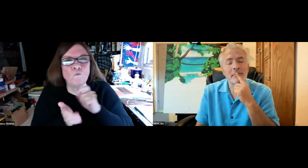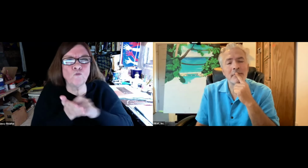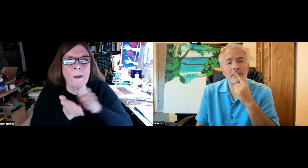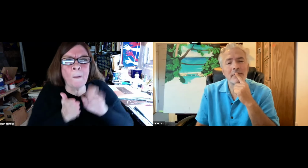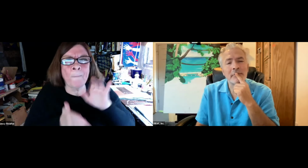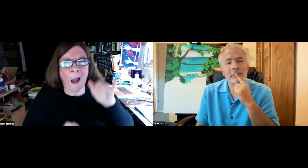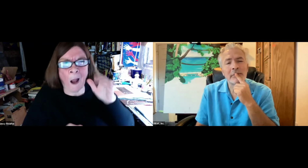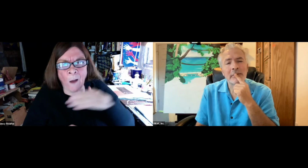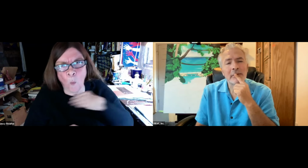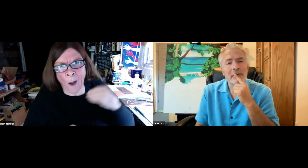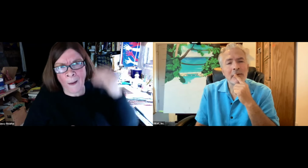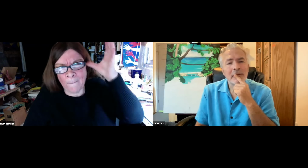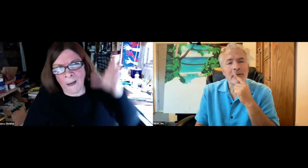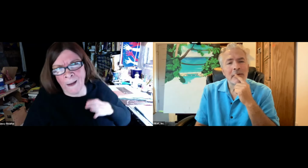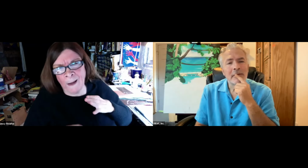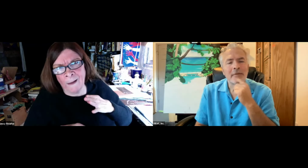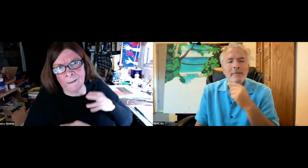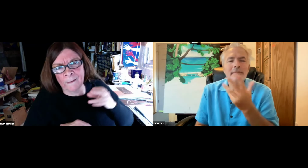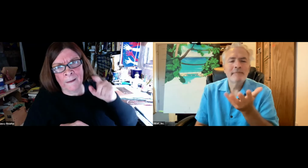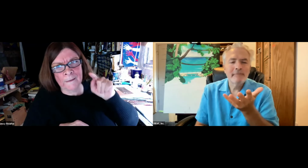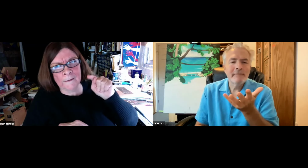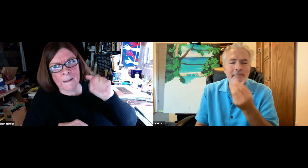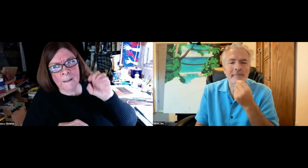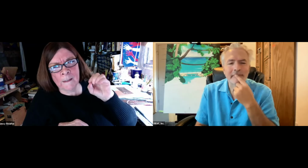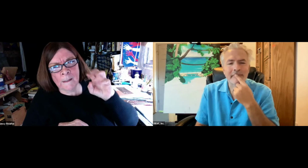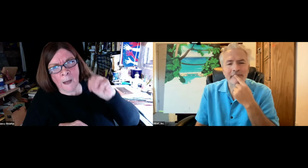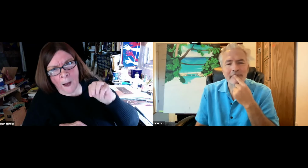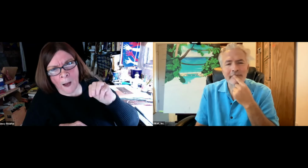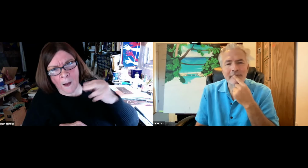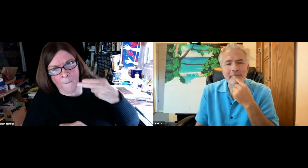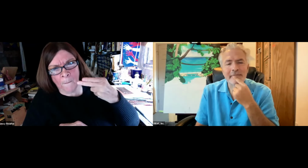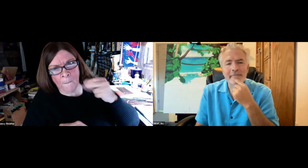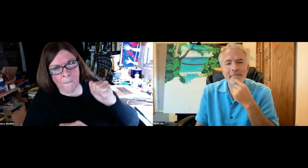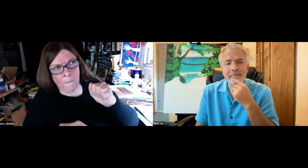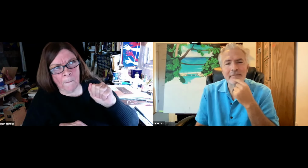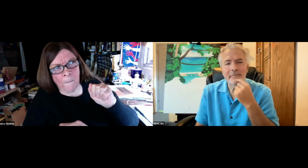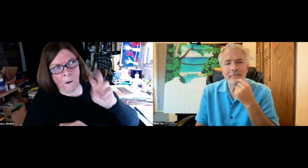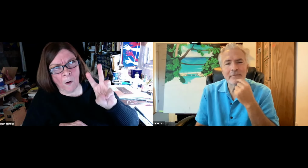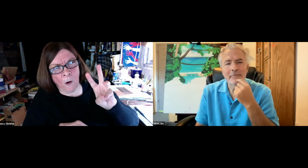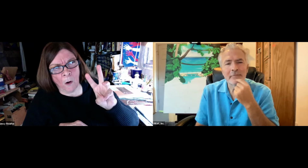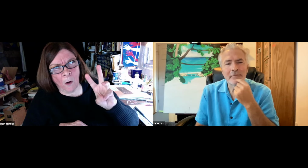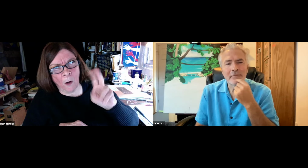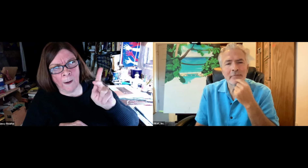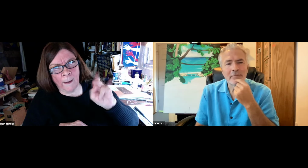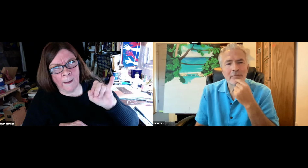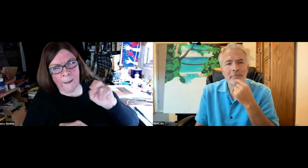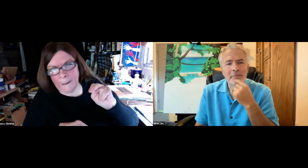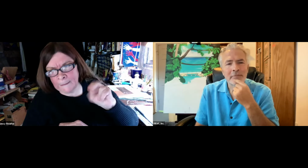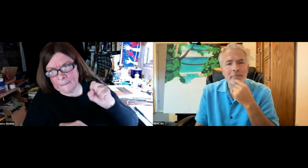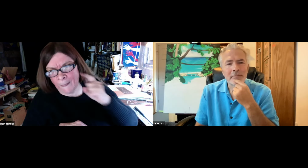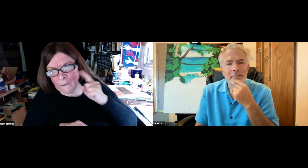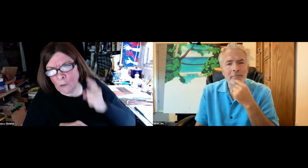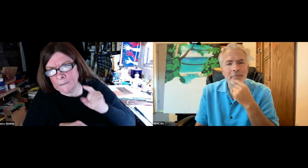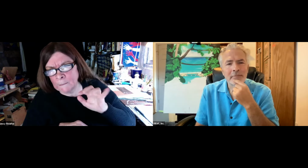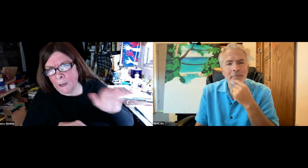I'm sure there are. They're a little older, but they're written by the white man. There's one by Tom